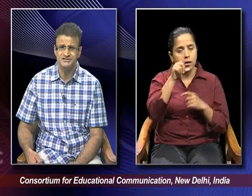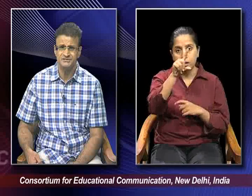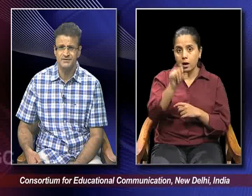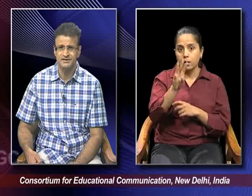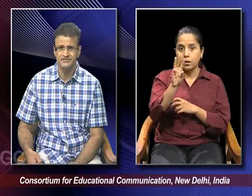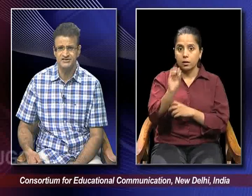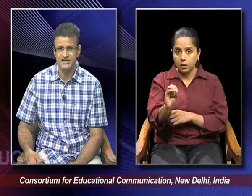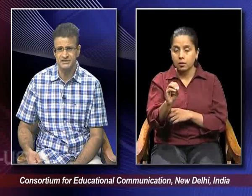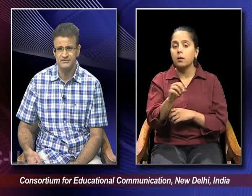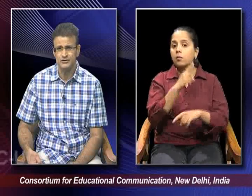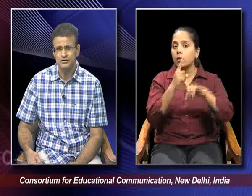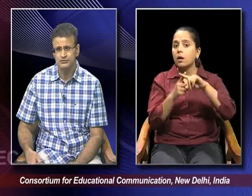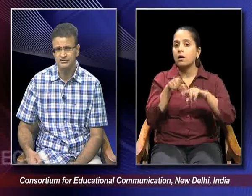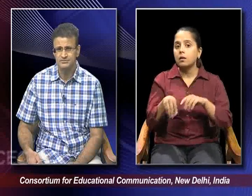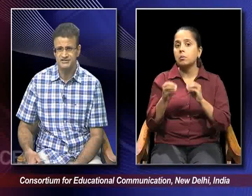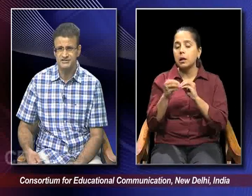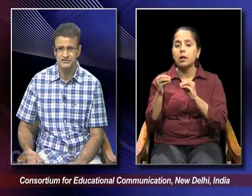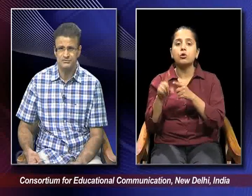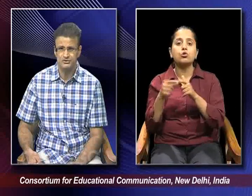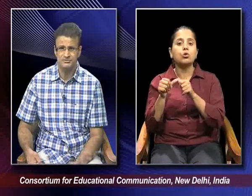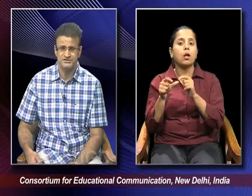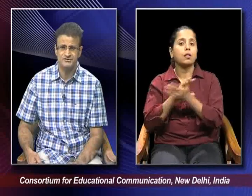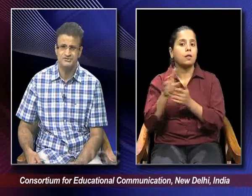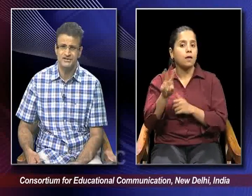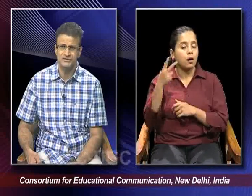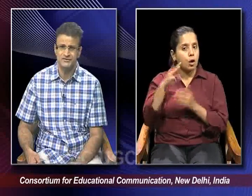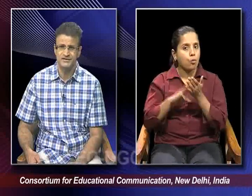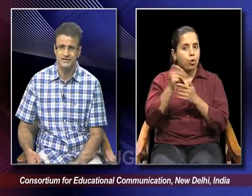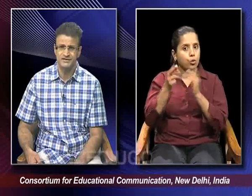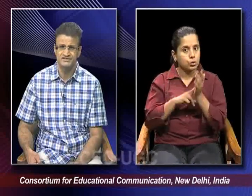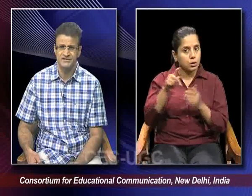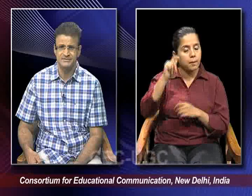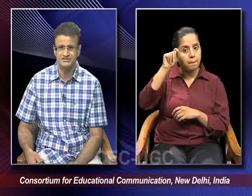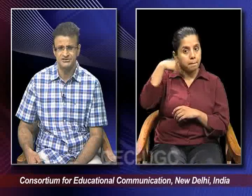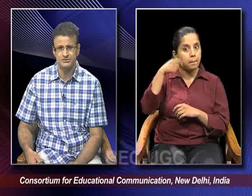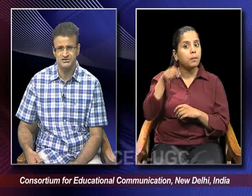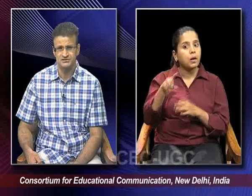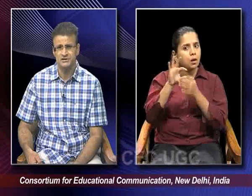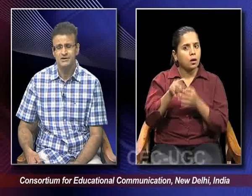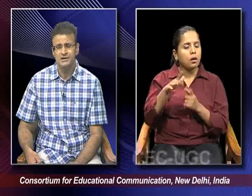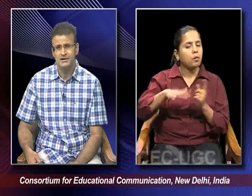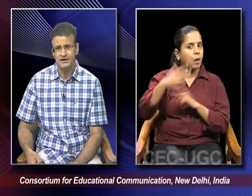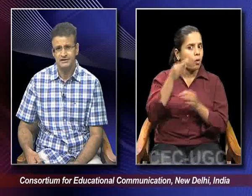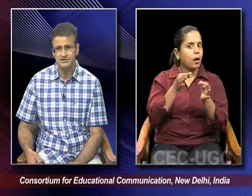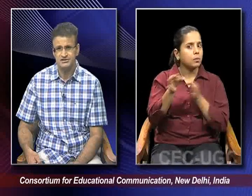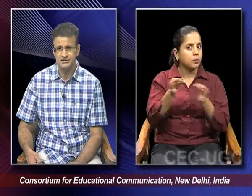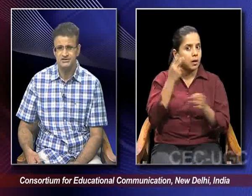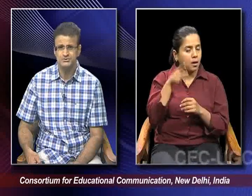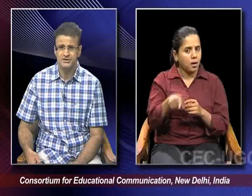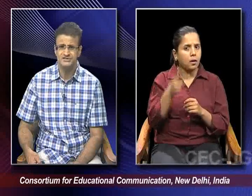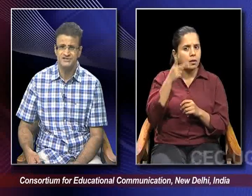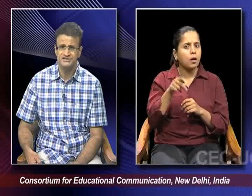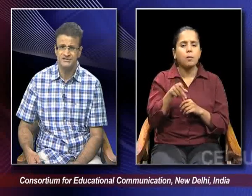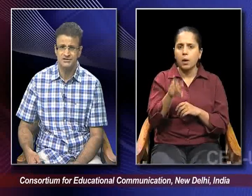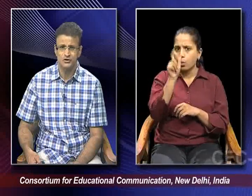1930s. Then B.V. Jadhav, who was the president of the Motion Picture Society of India, he described the situation in these